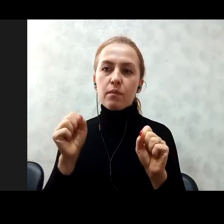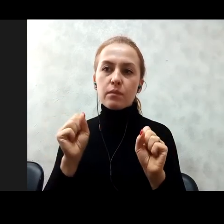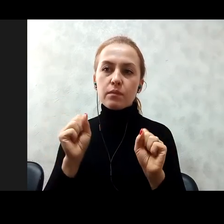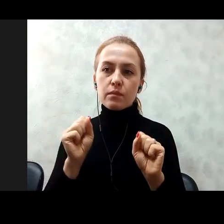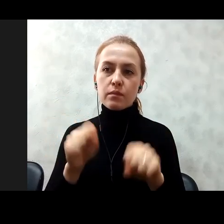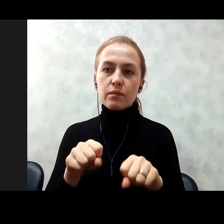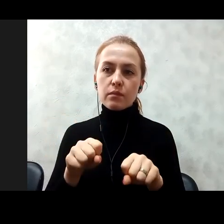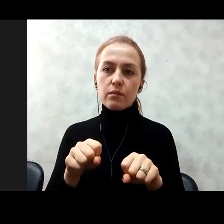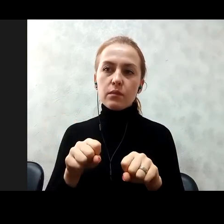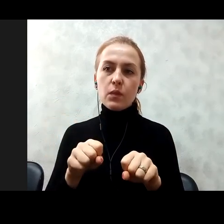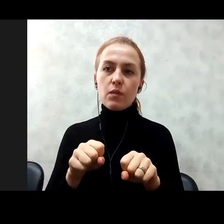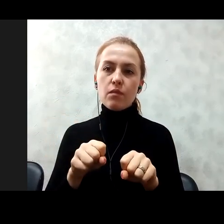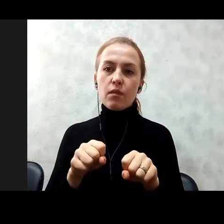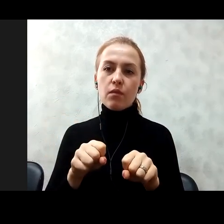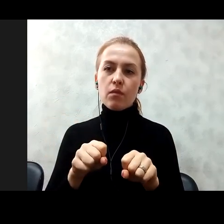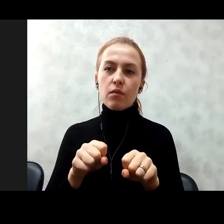So we can hope that